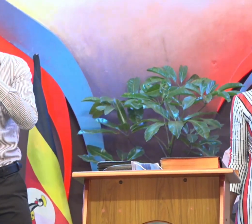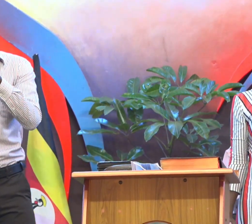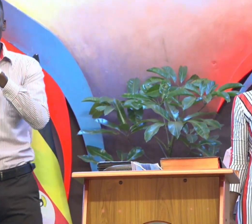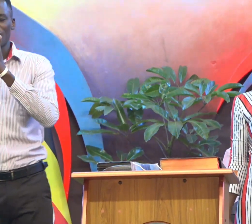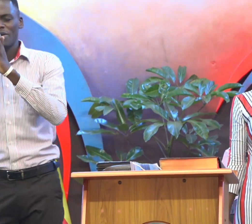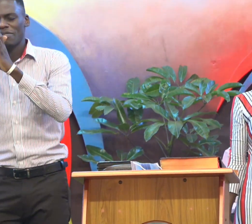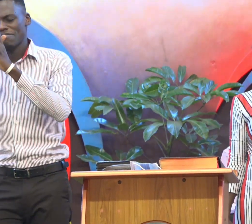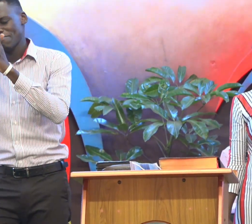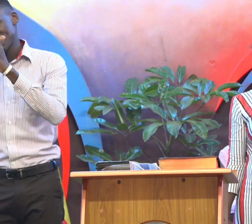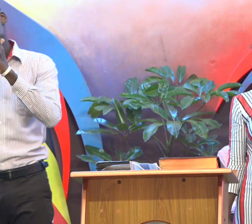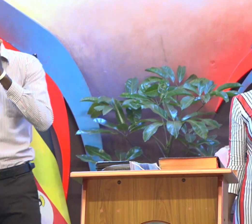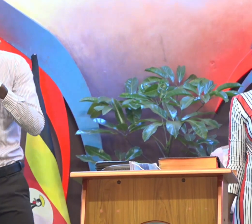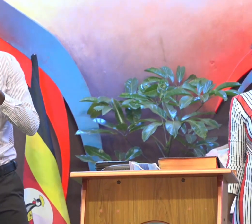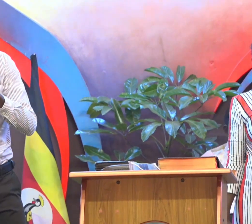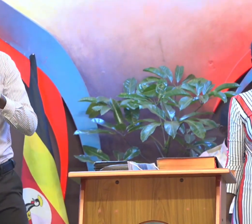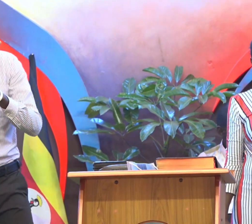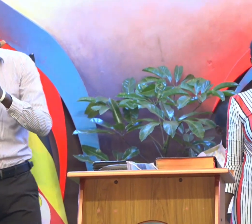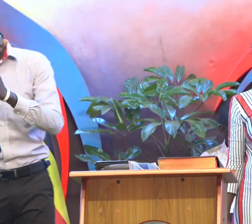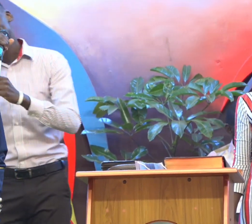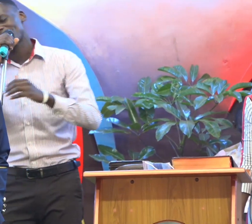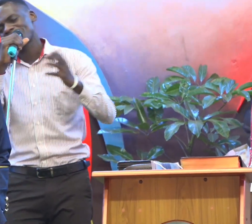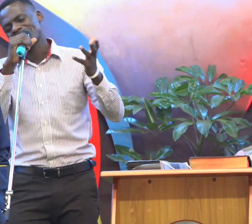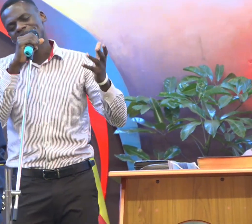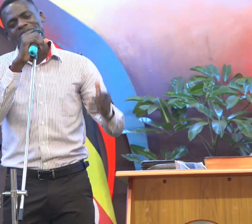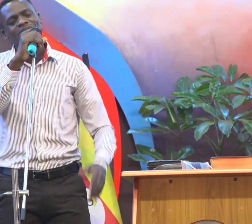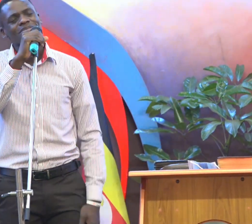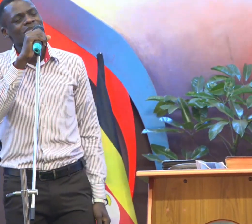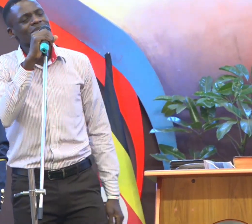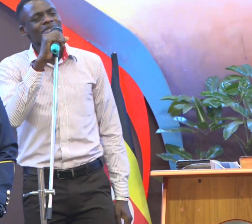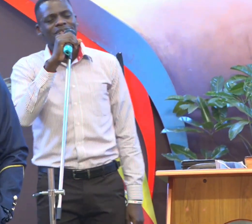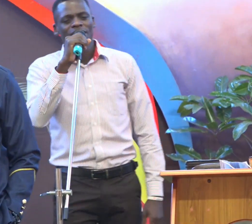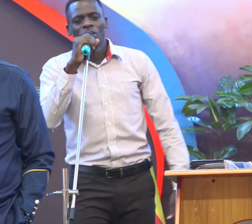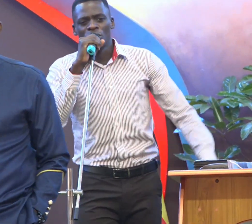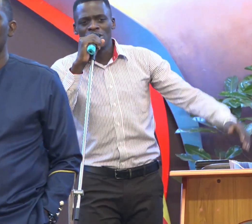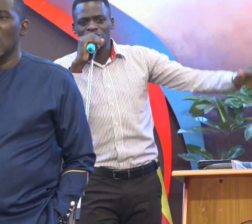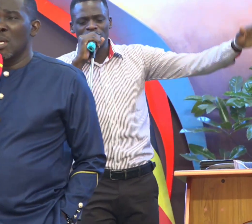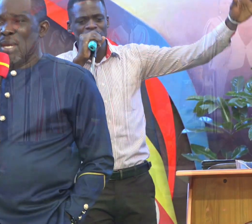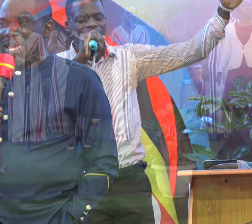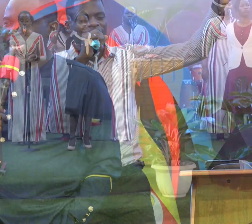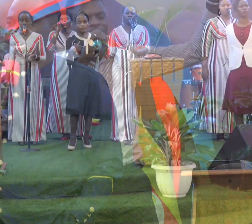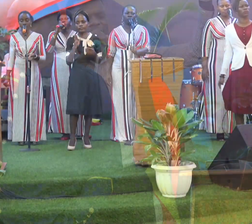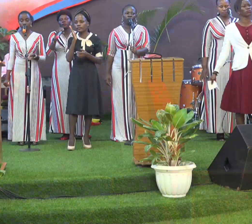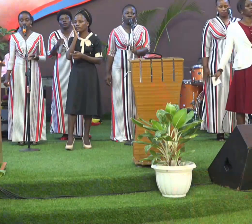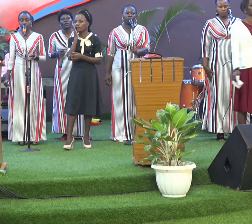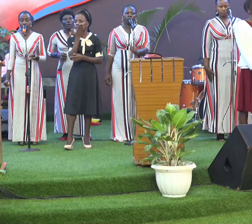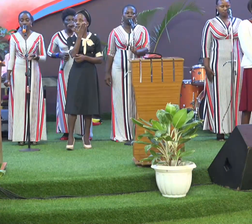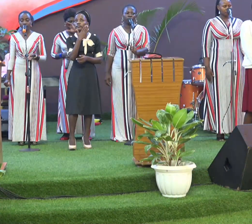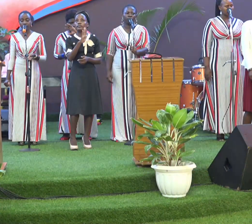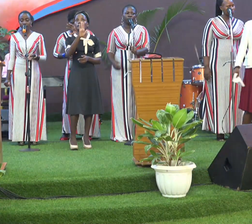Zomunafu yes. Zomunafu lomba ola.